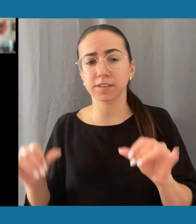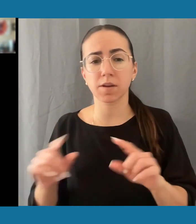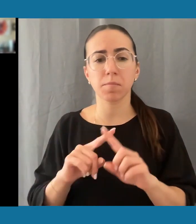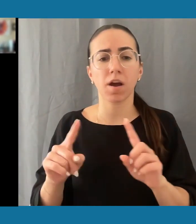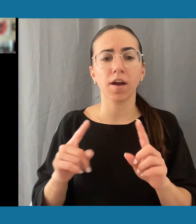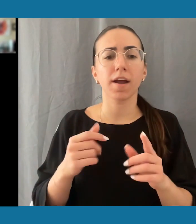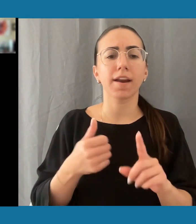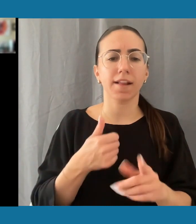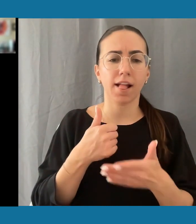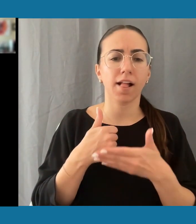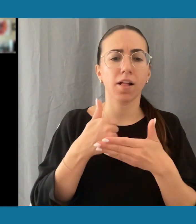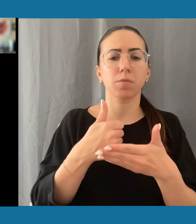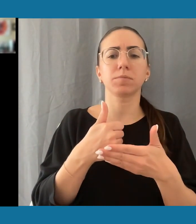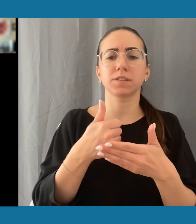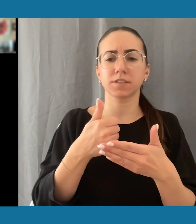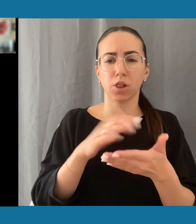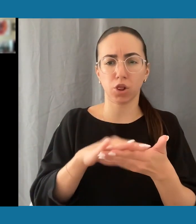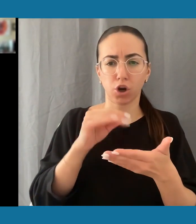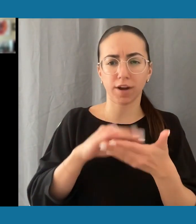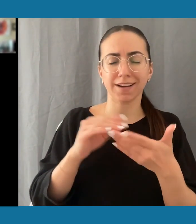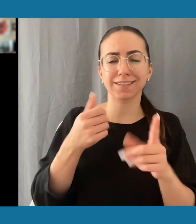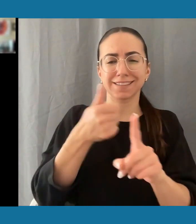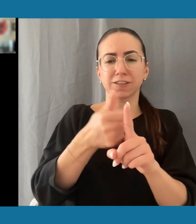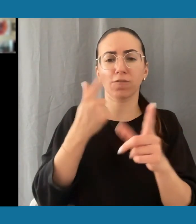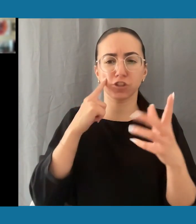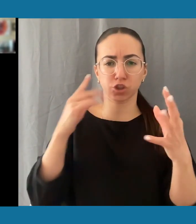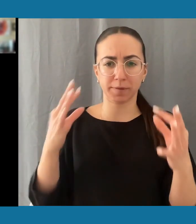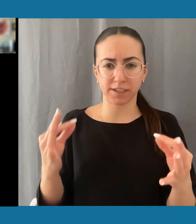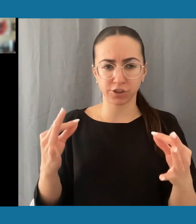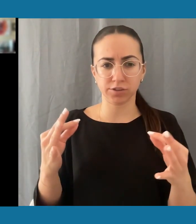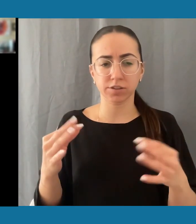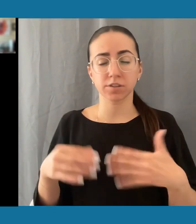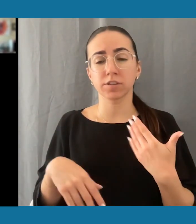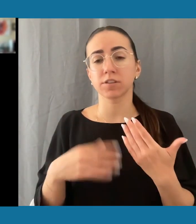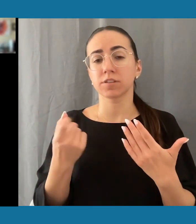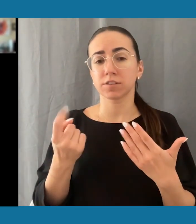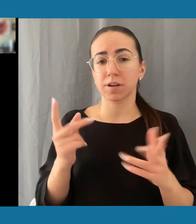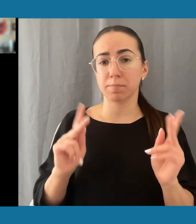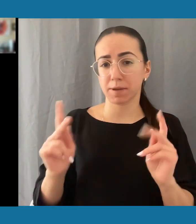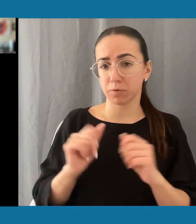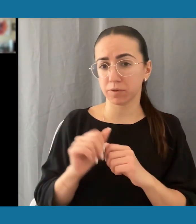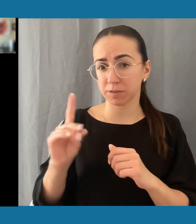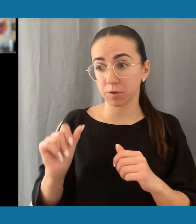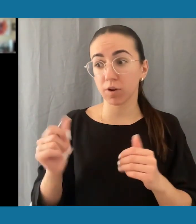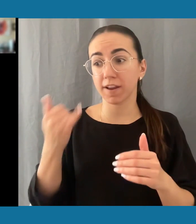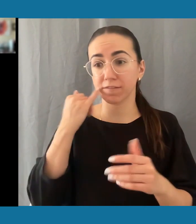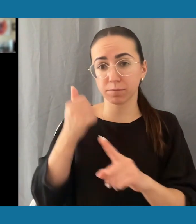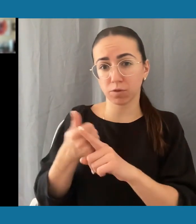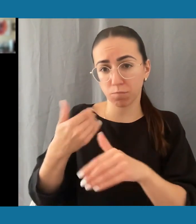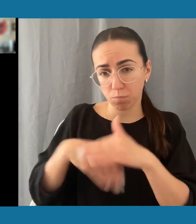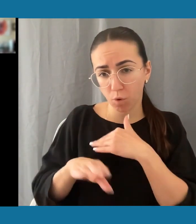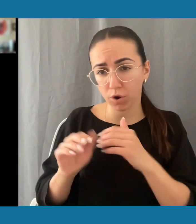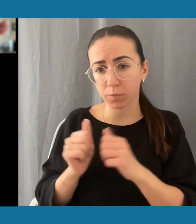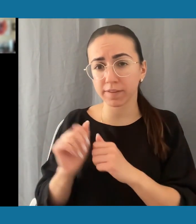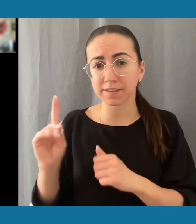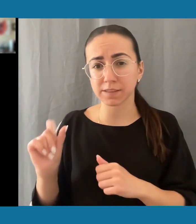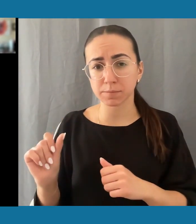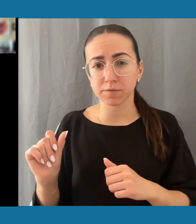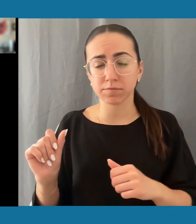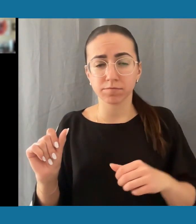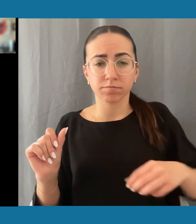with disabilities, particularly those born with disabilities, particularly specifically intellectual and